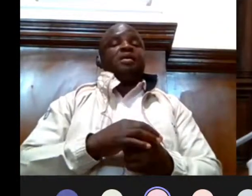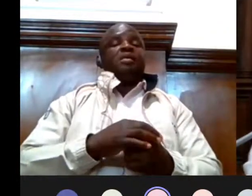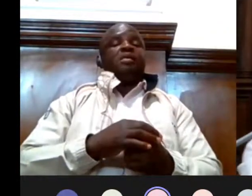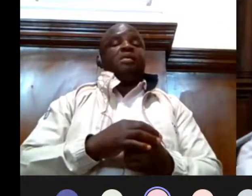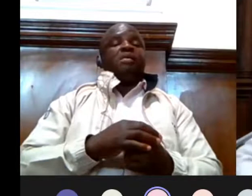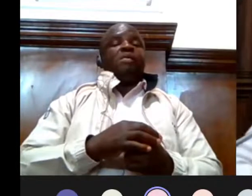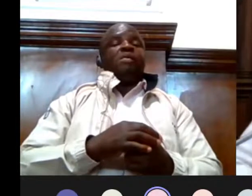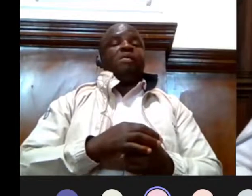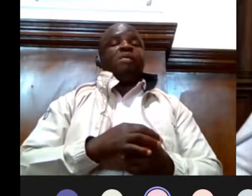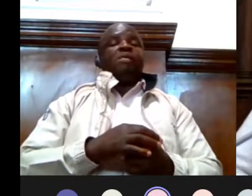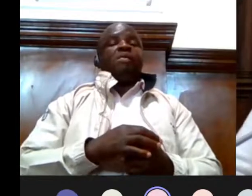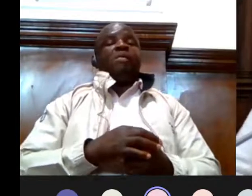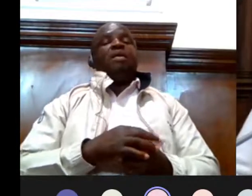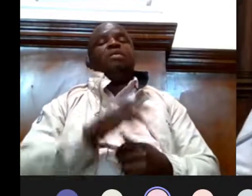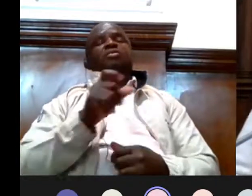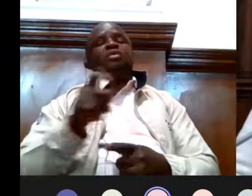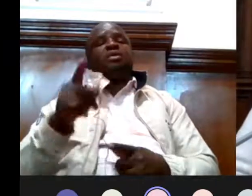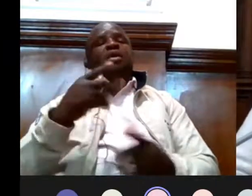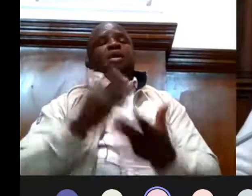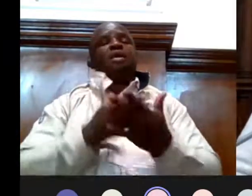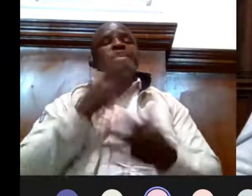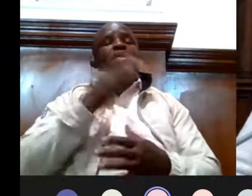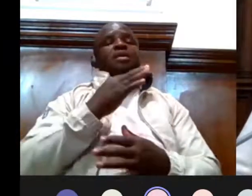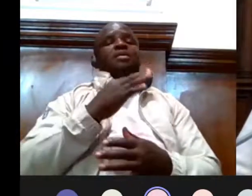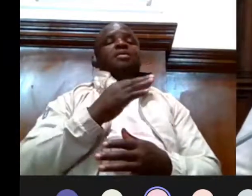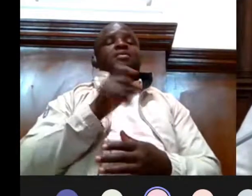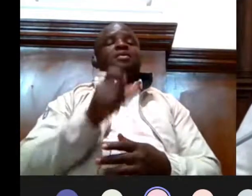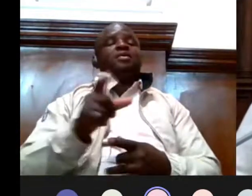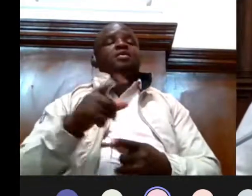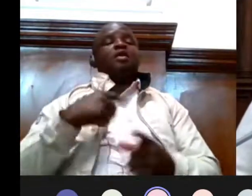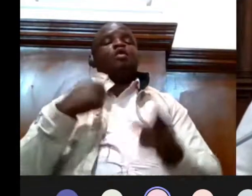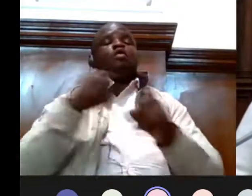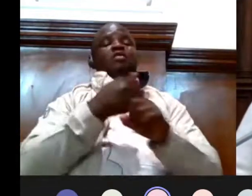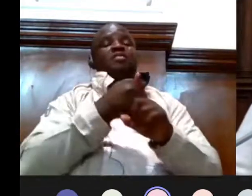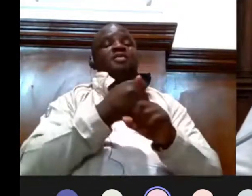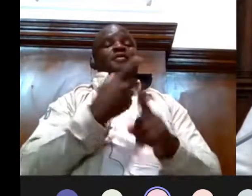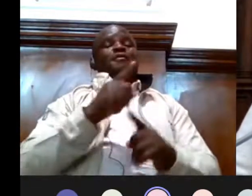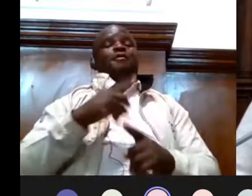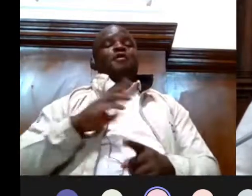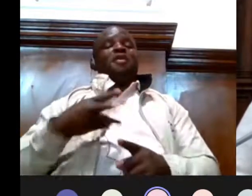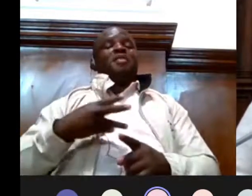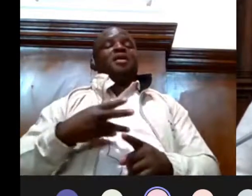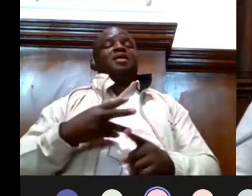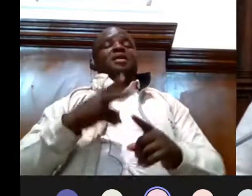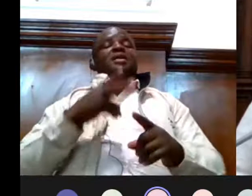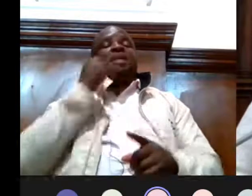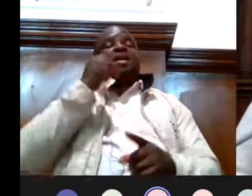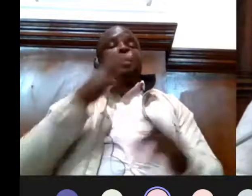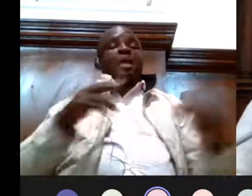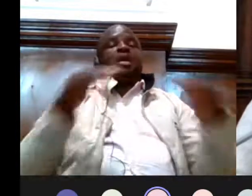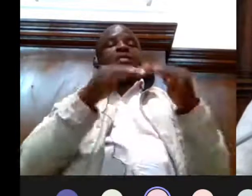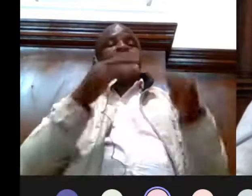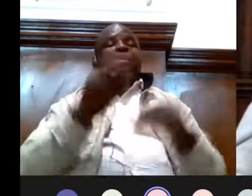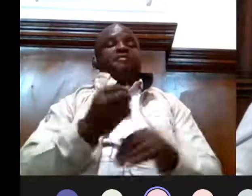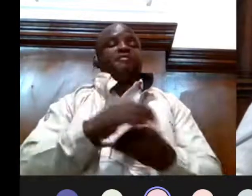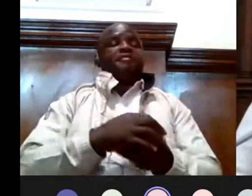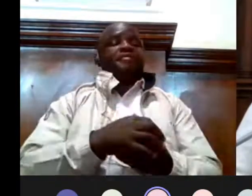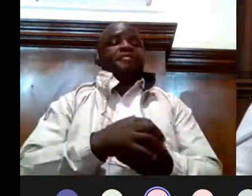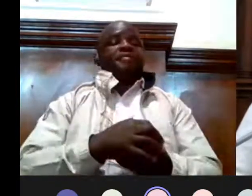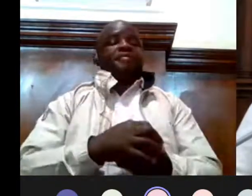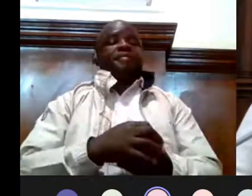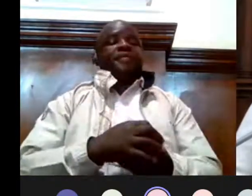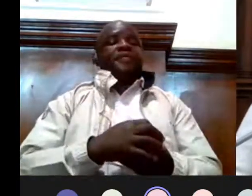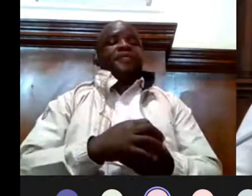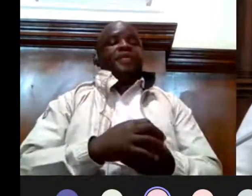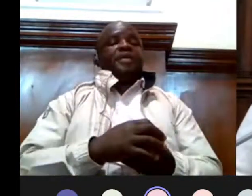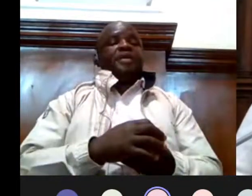an activist of sexual reproductive health and rights. She